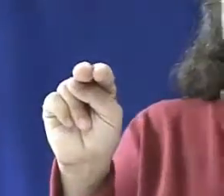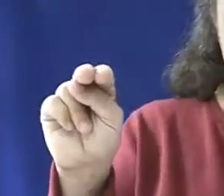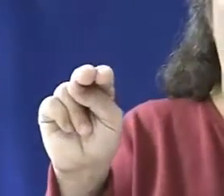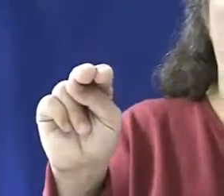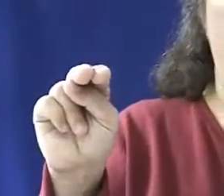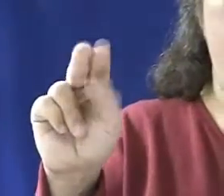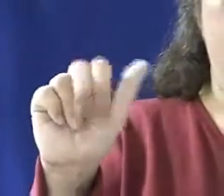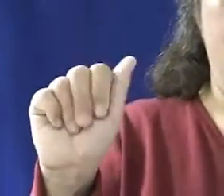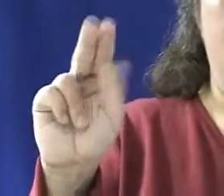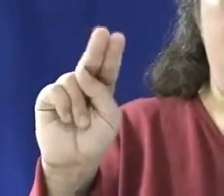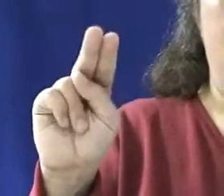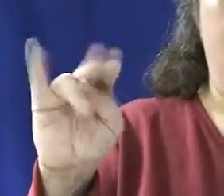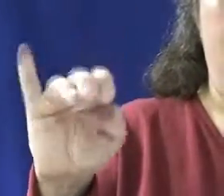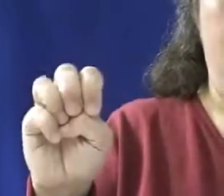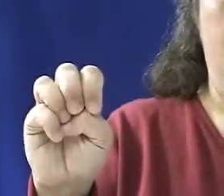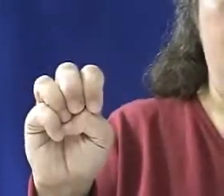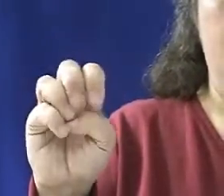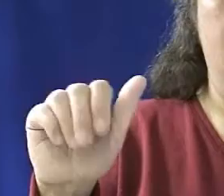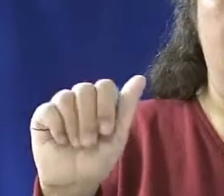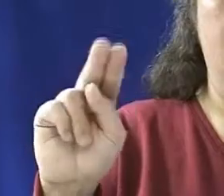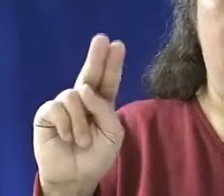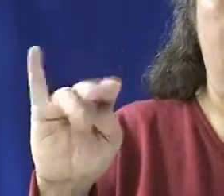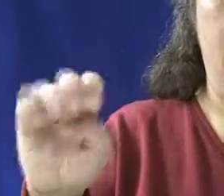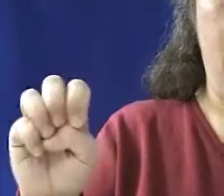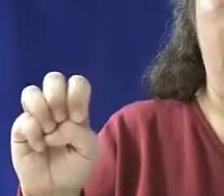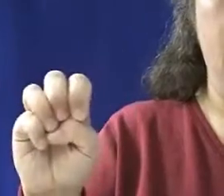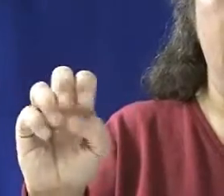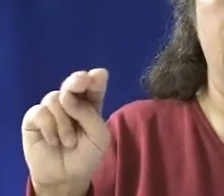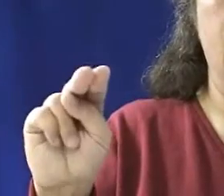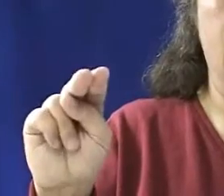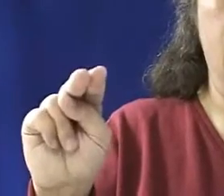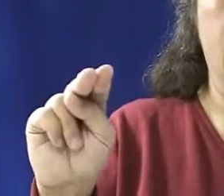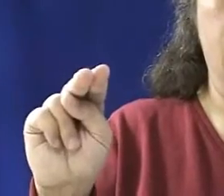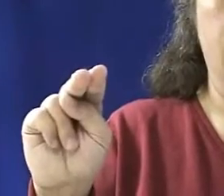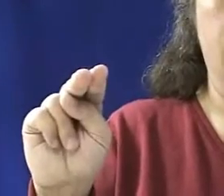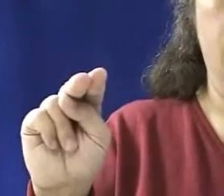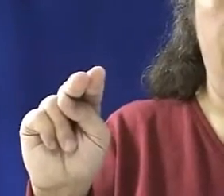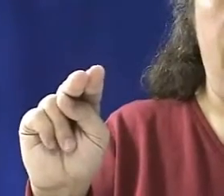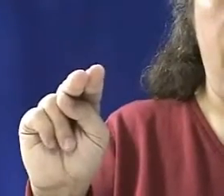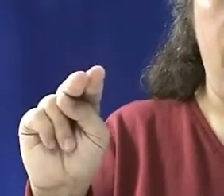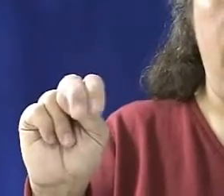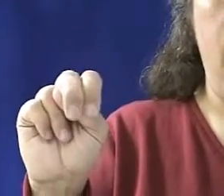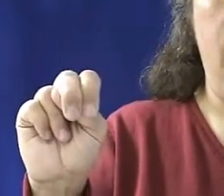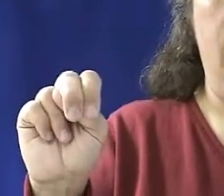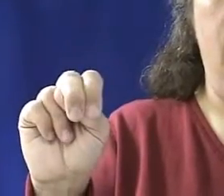sticking out. Annie, Annie. N, N.